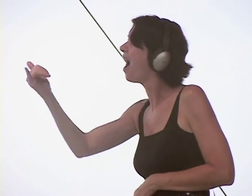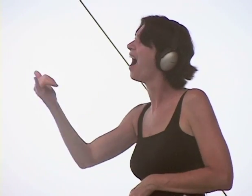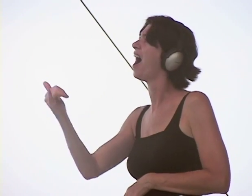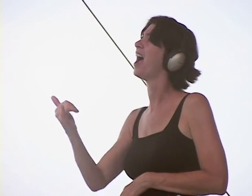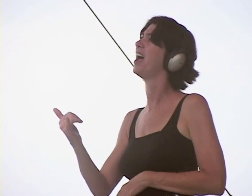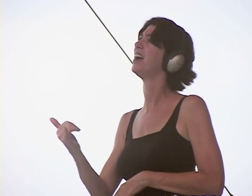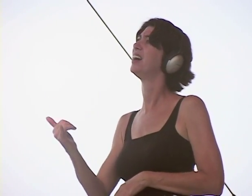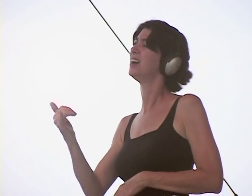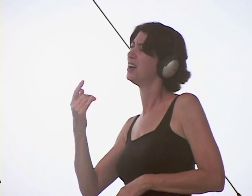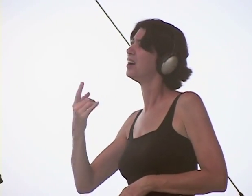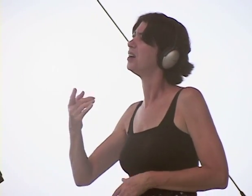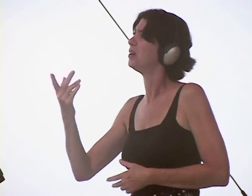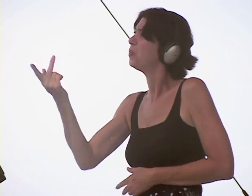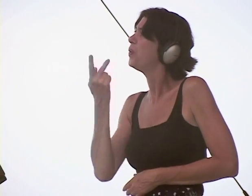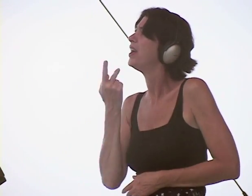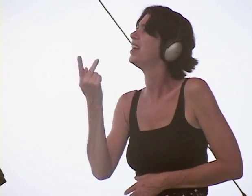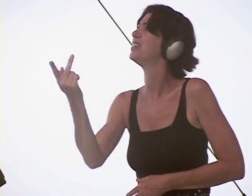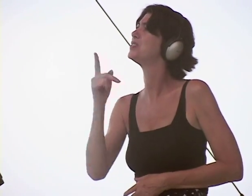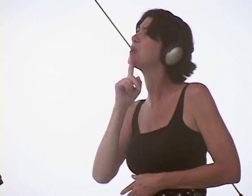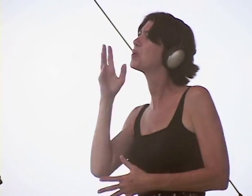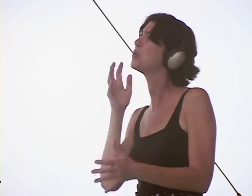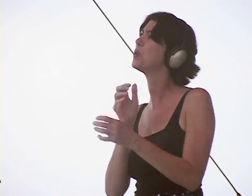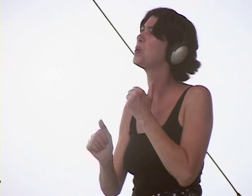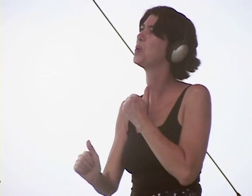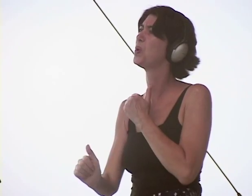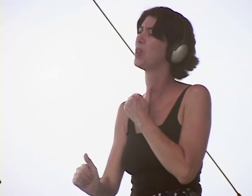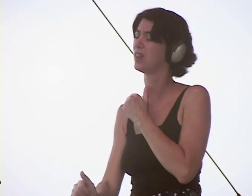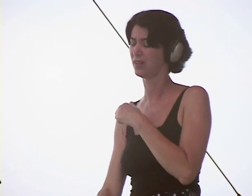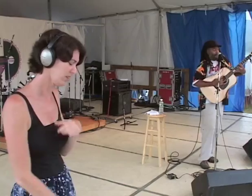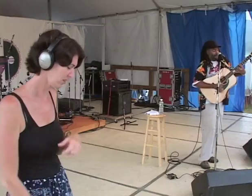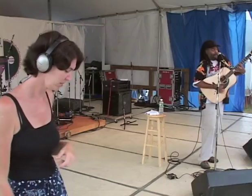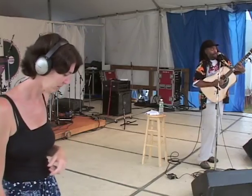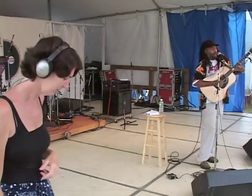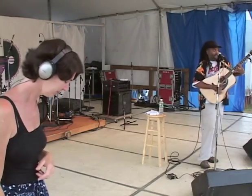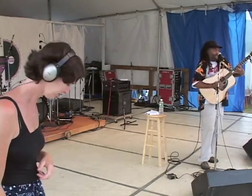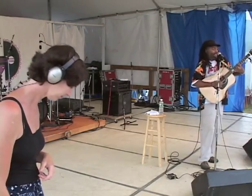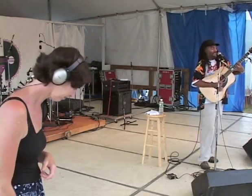Why are we so